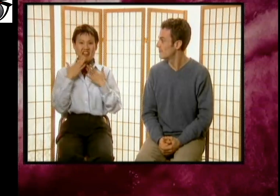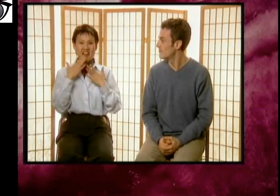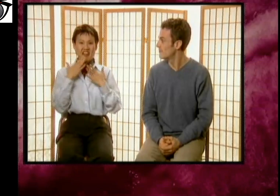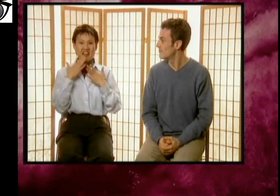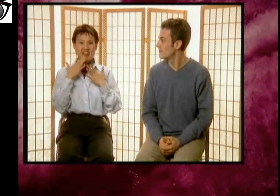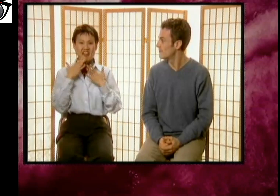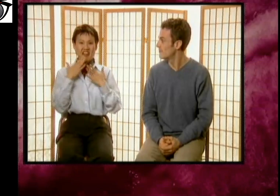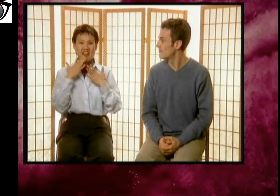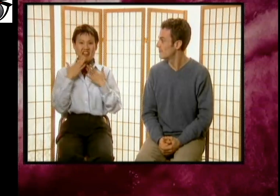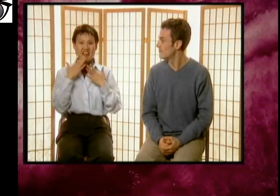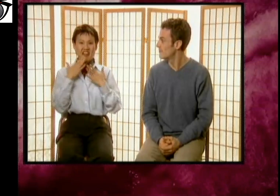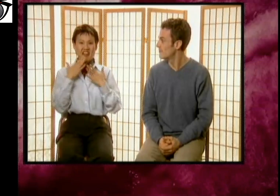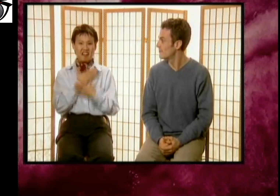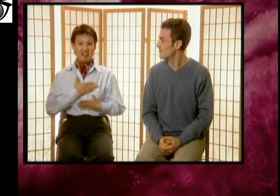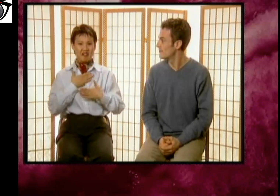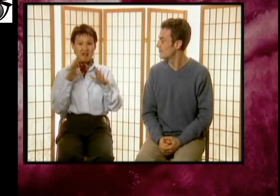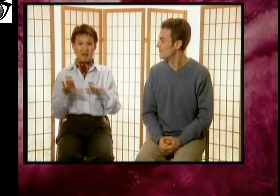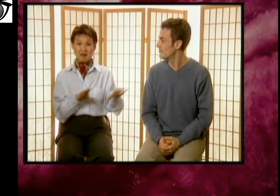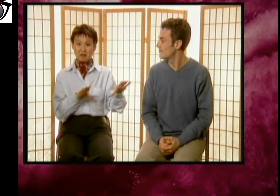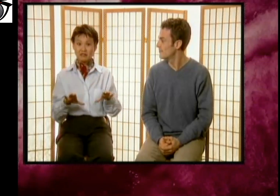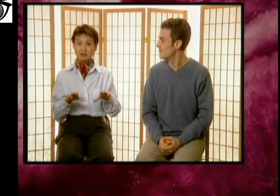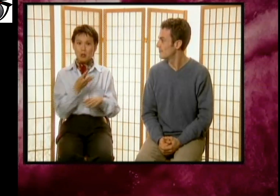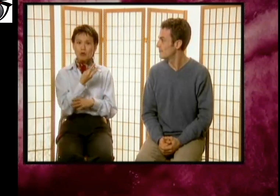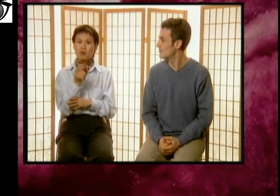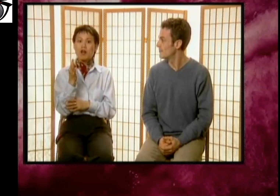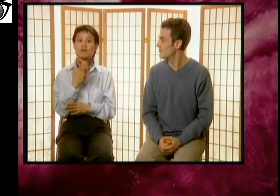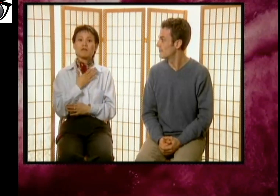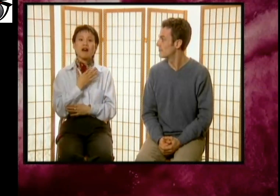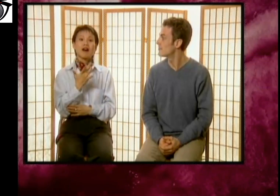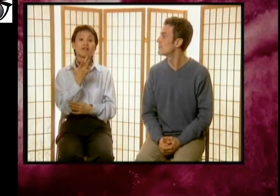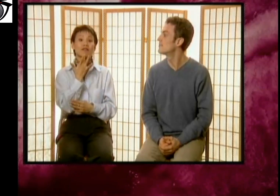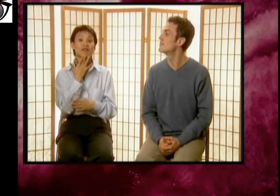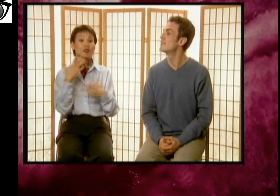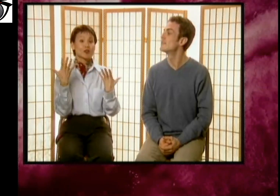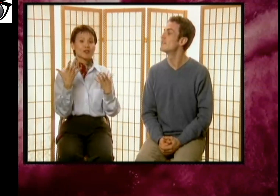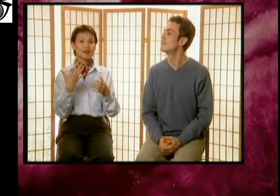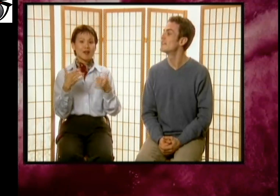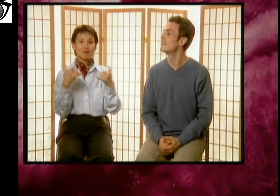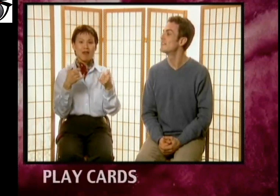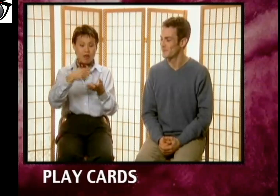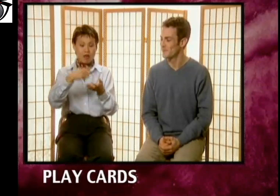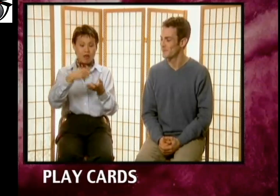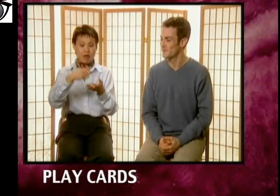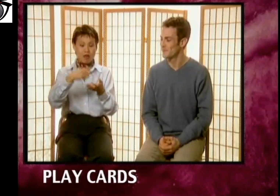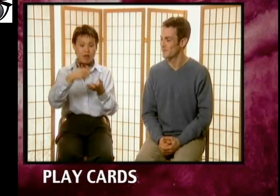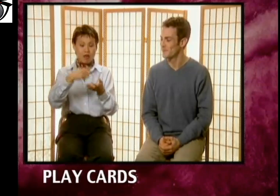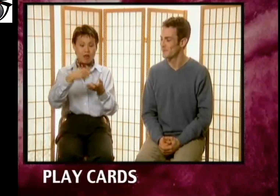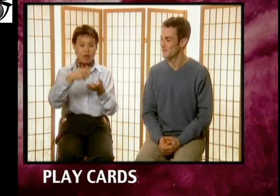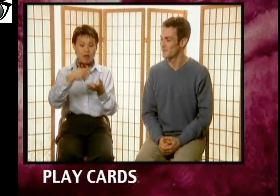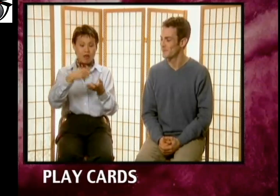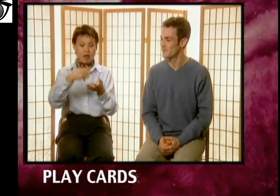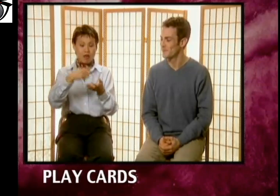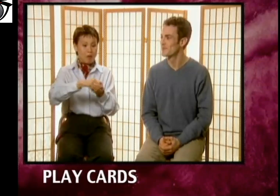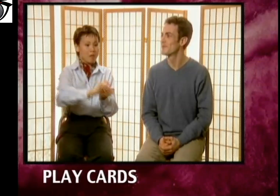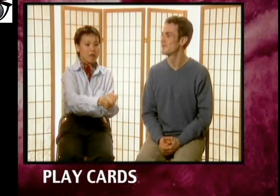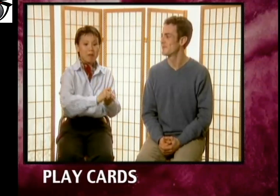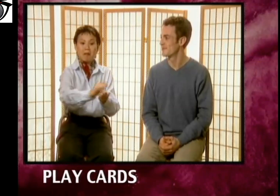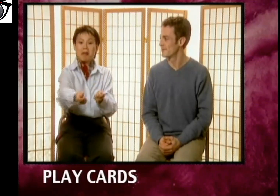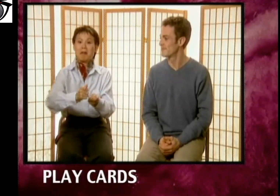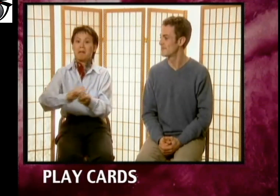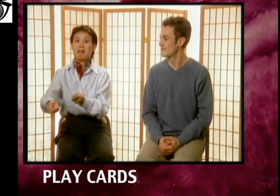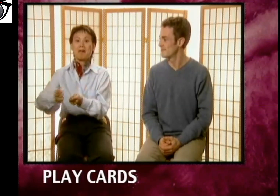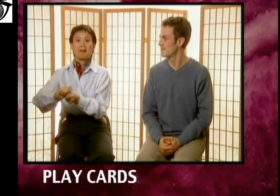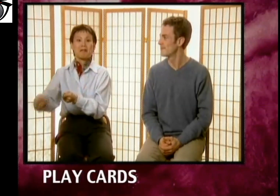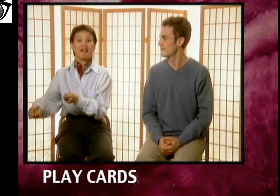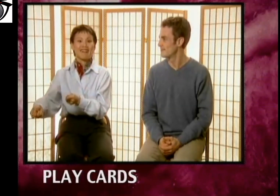finish off the hobbies with a few of my personal favorites. Play cards.